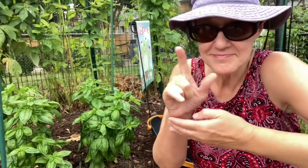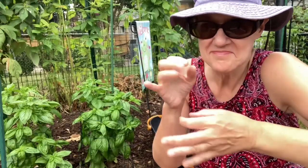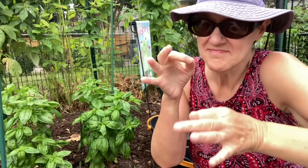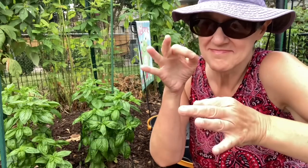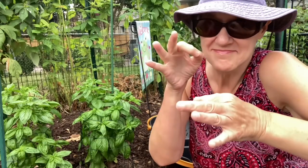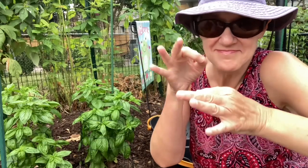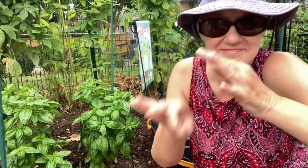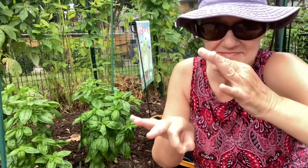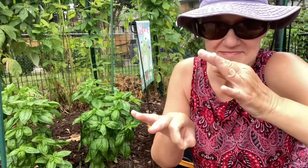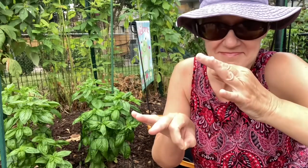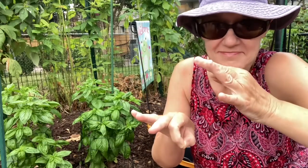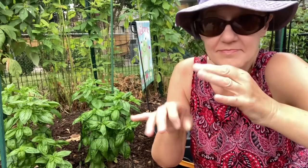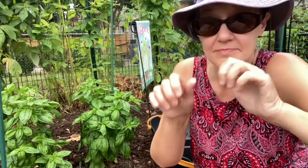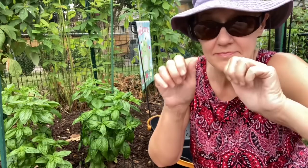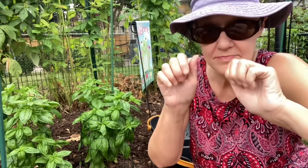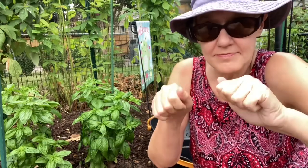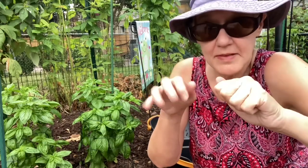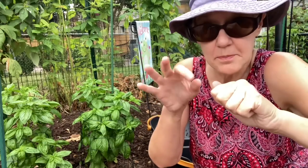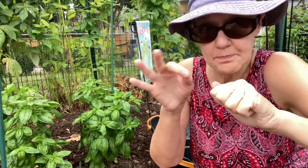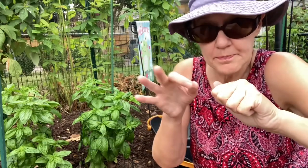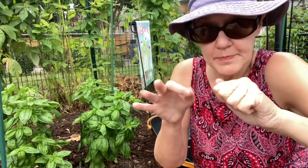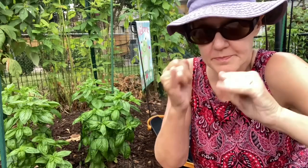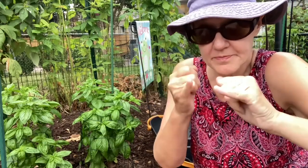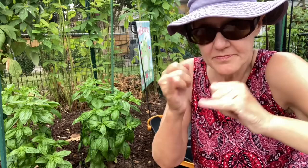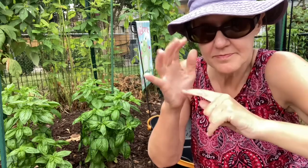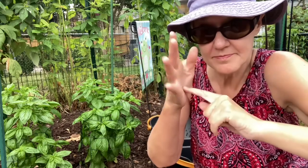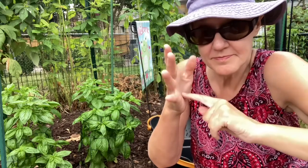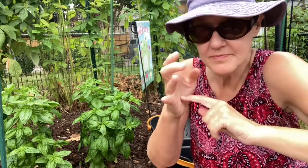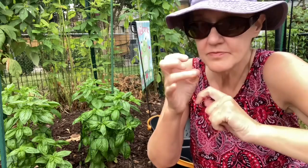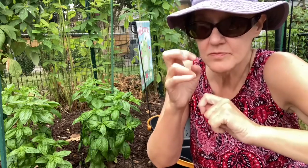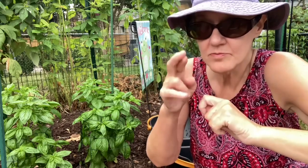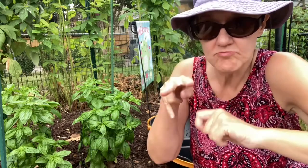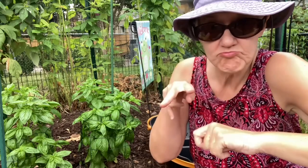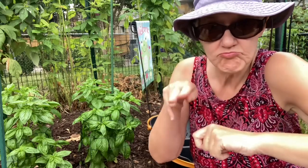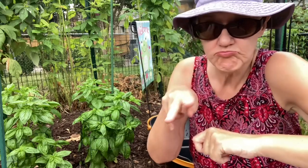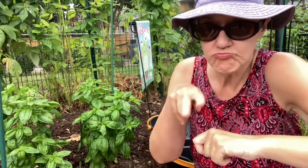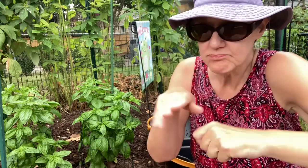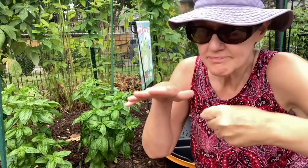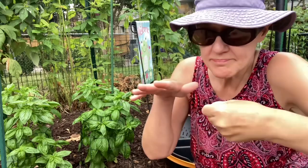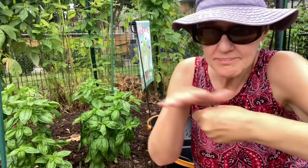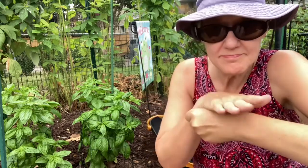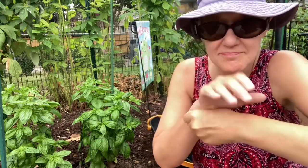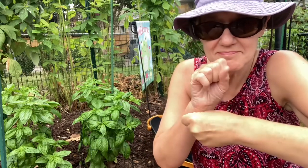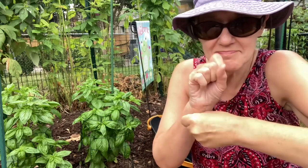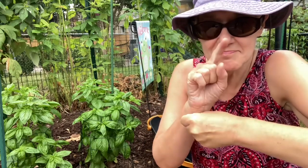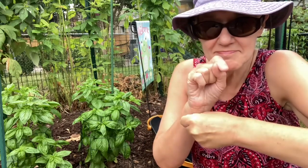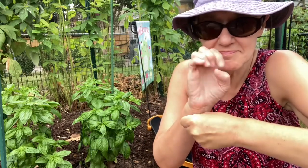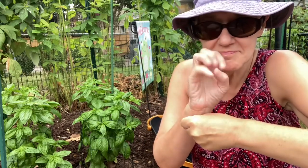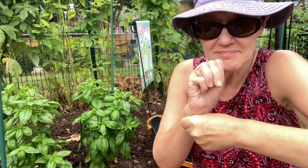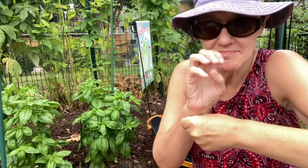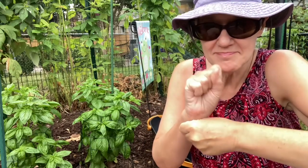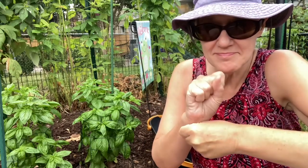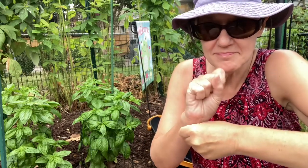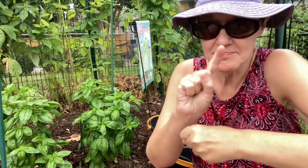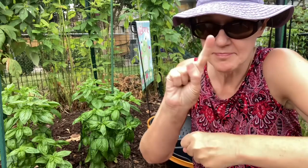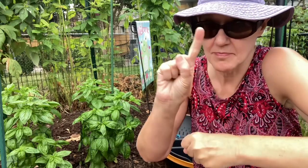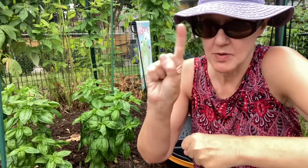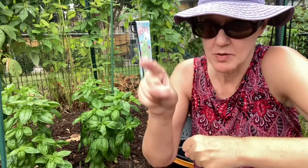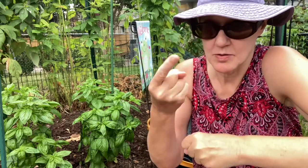Pruning and harvesting basil is simple. You could pick the individual leaves or cut the whole stem.